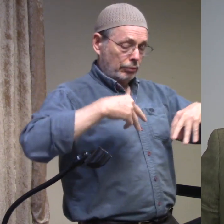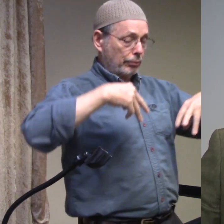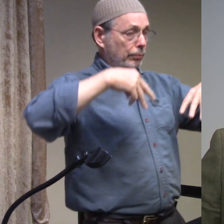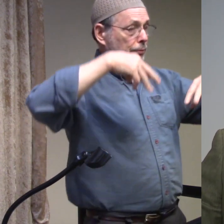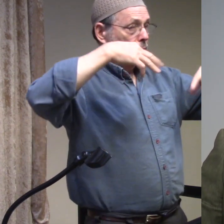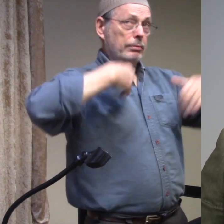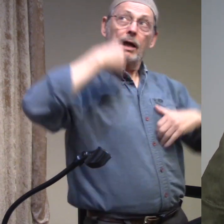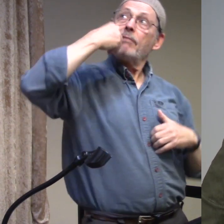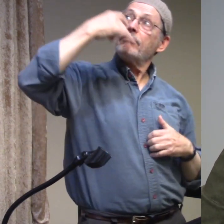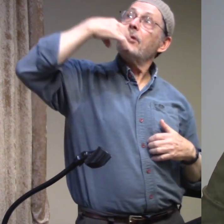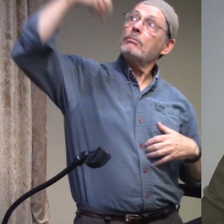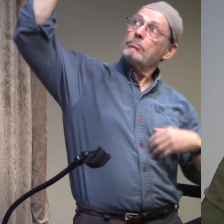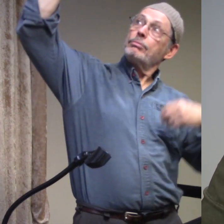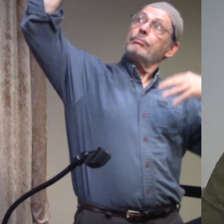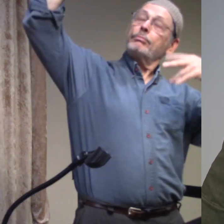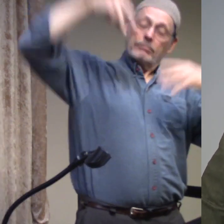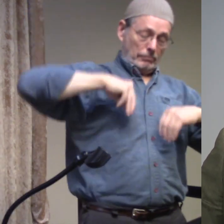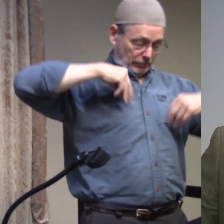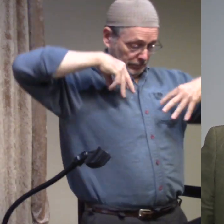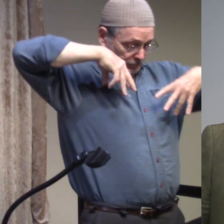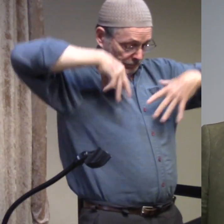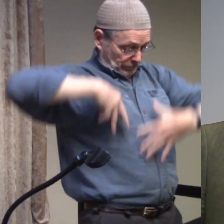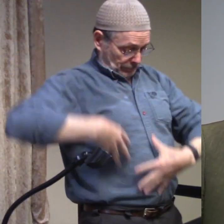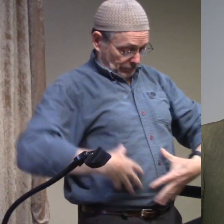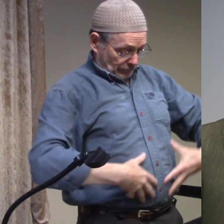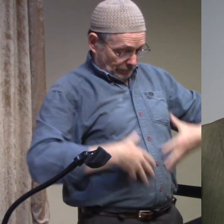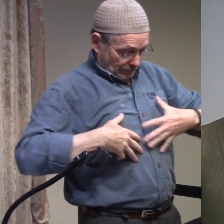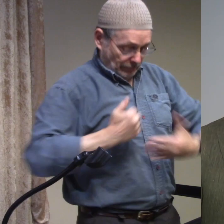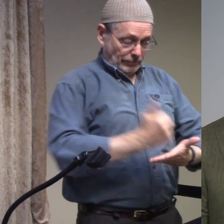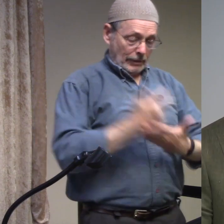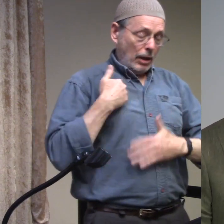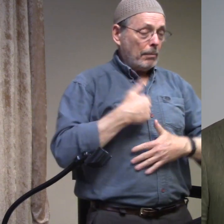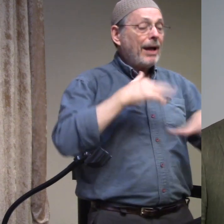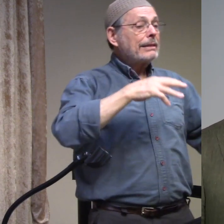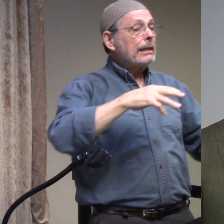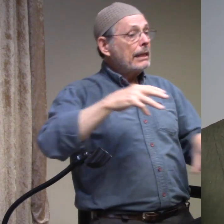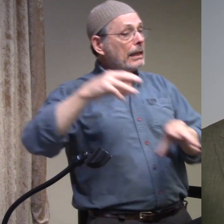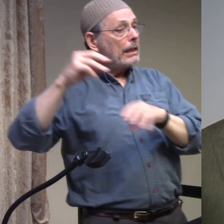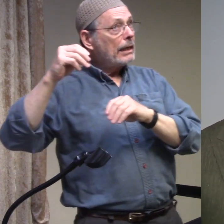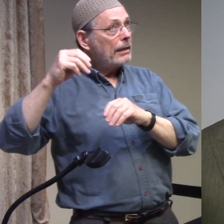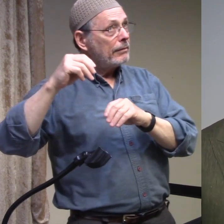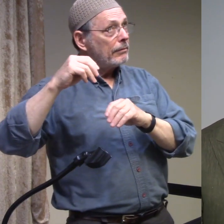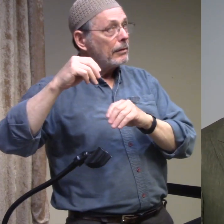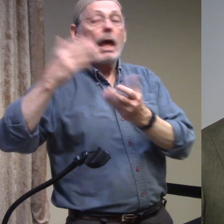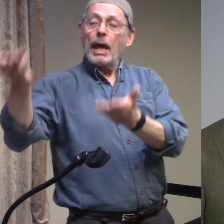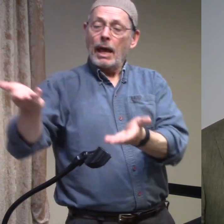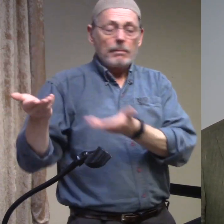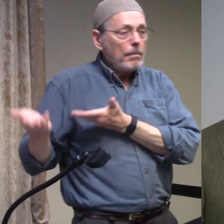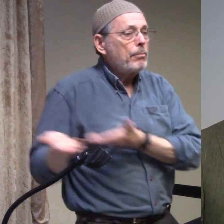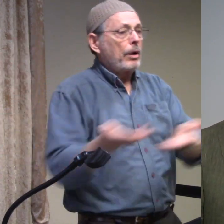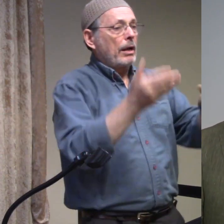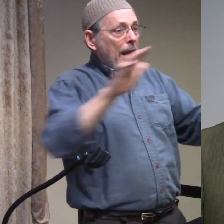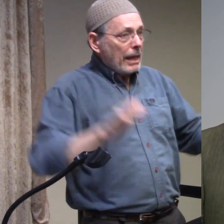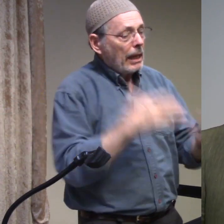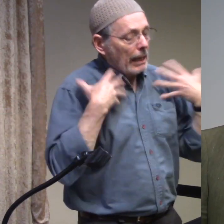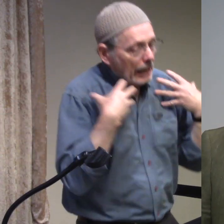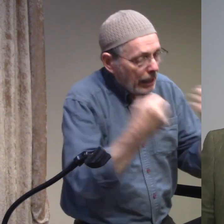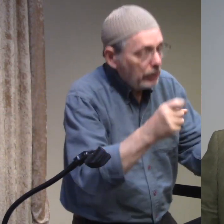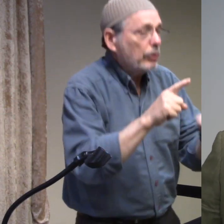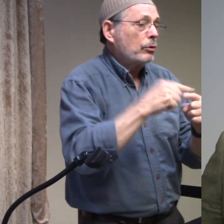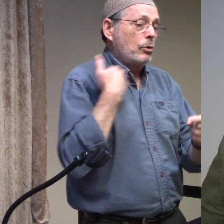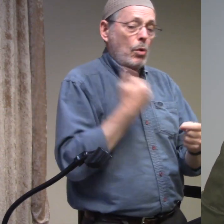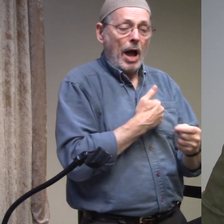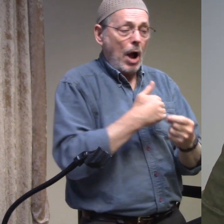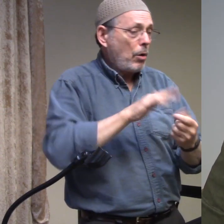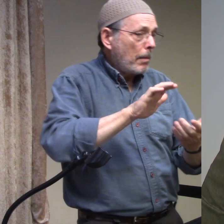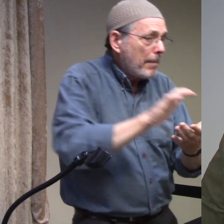Allah. Let us leave illuminated, Ya Allah. Ya Allah, help us leave where you bring us healing to our marriages, Ya Allah. Healing